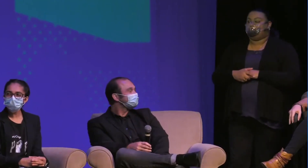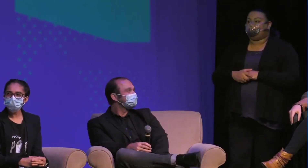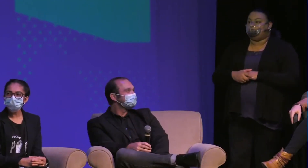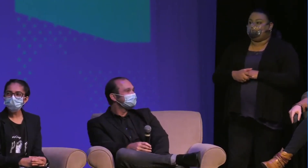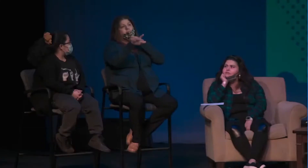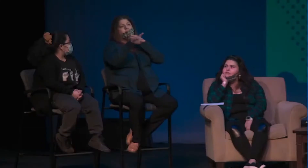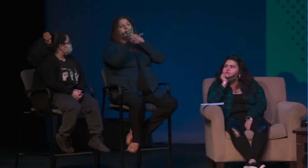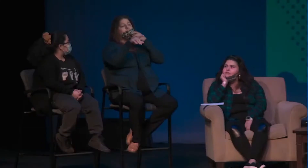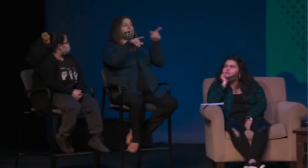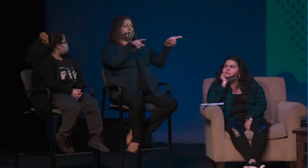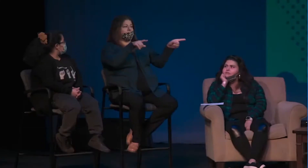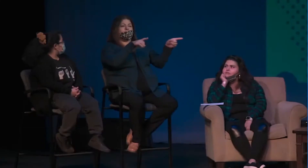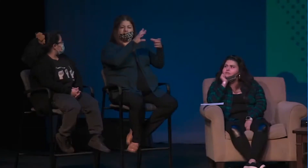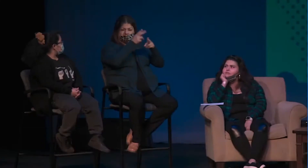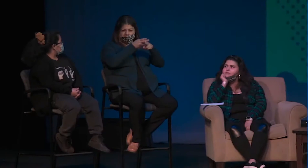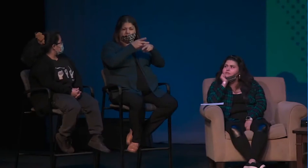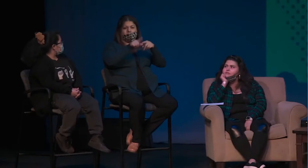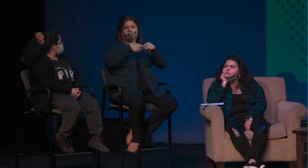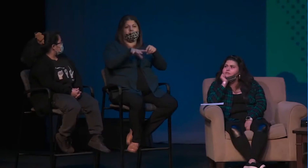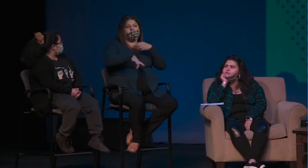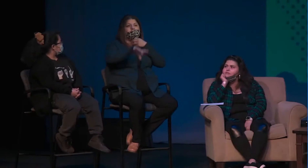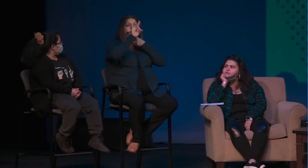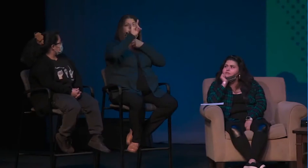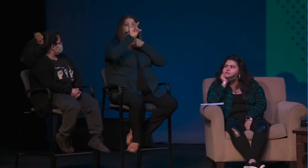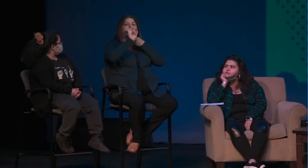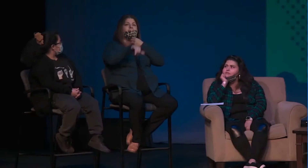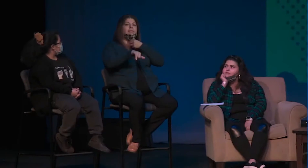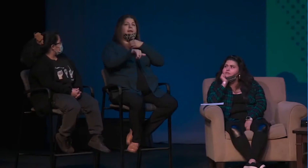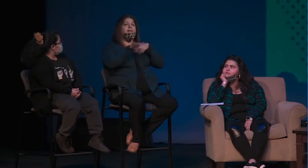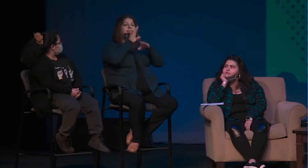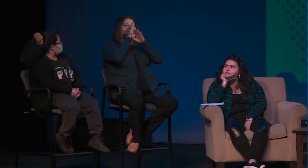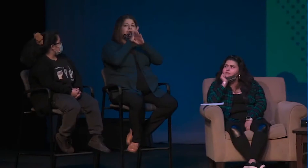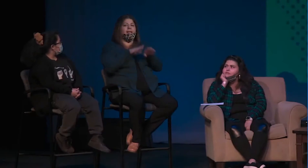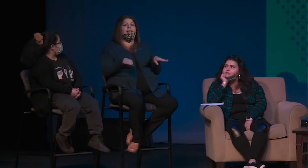ended. That's a good point. And I also wanted to add,